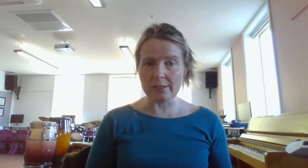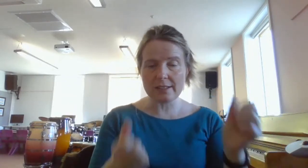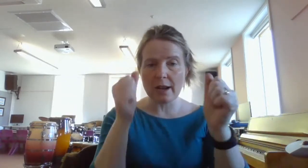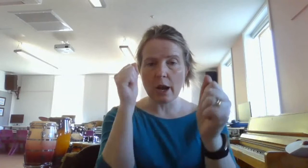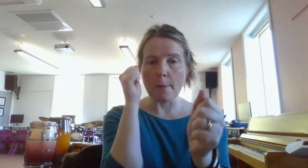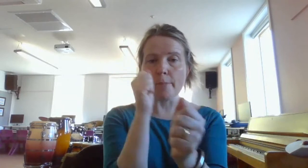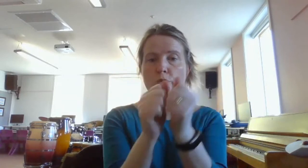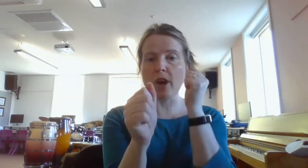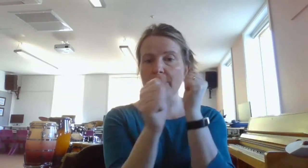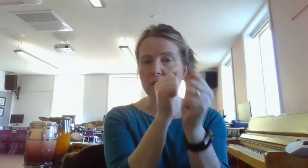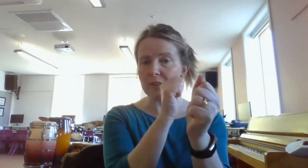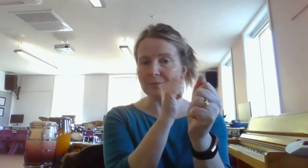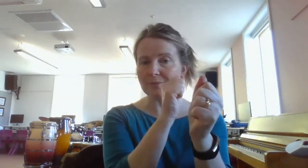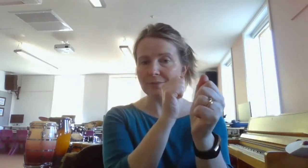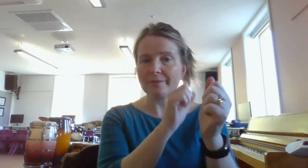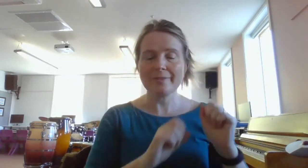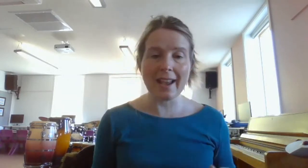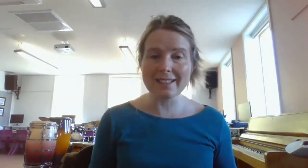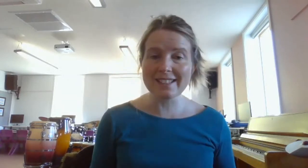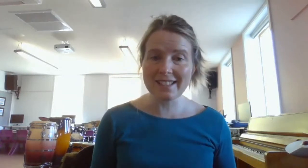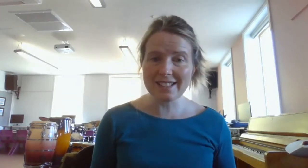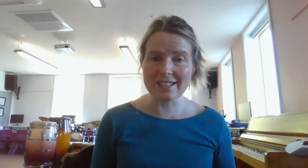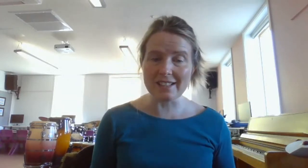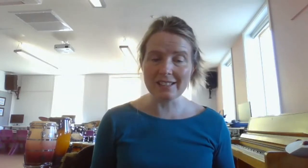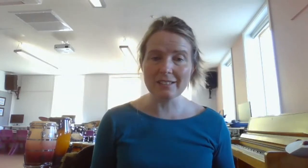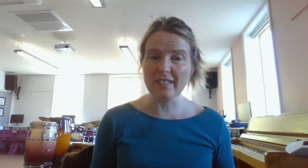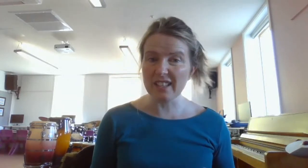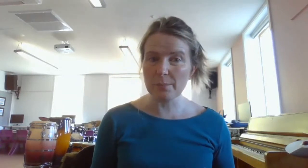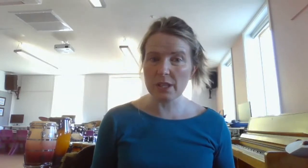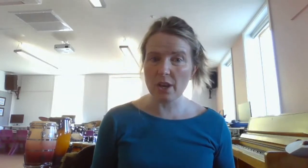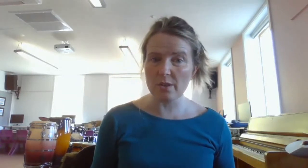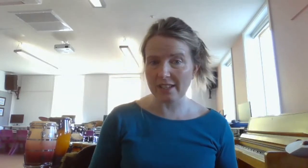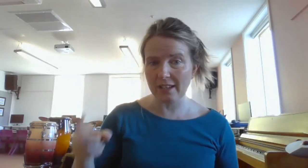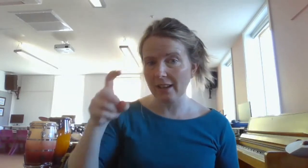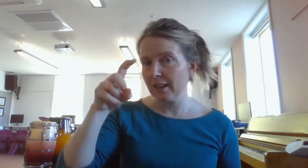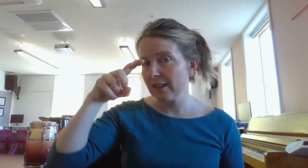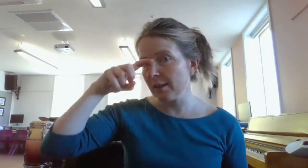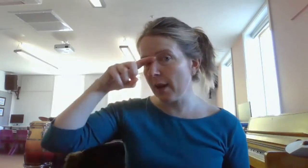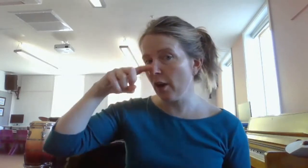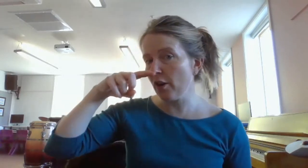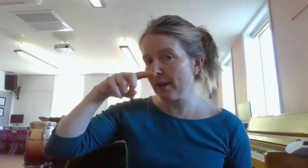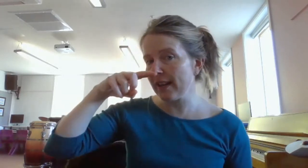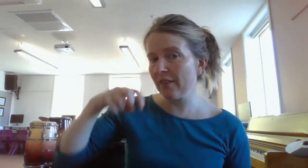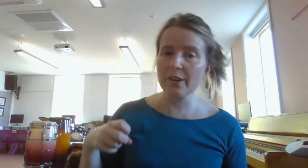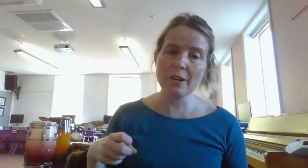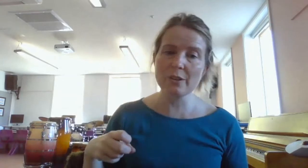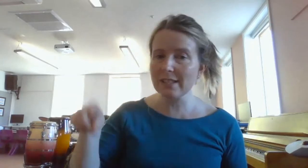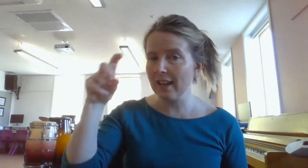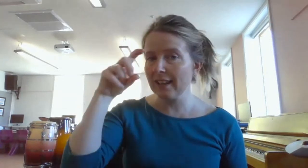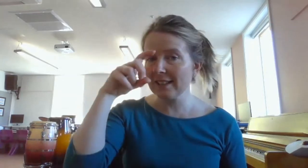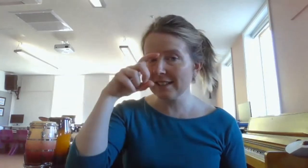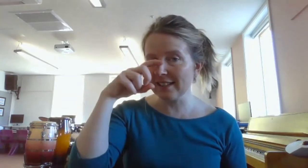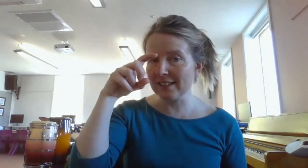lot, brother. And sister, they can be nosy. About halfway down the nose,